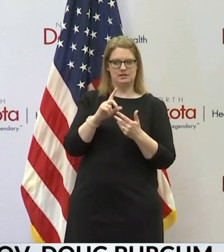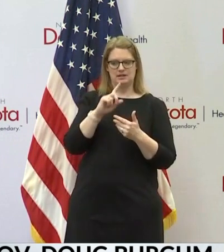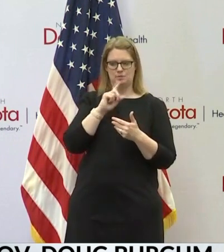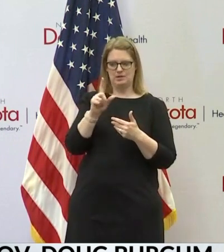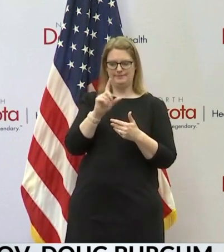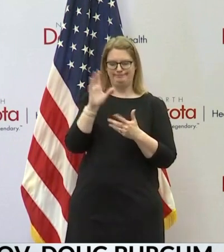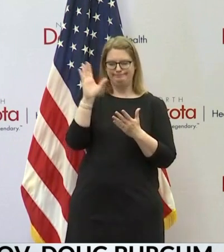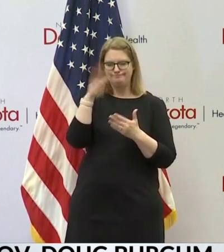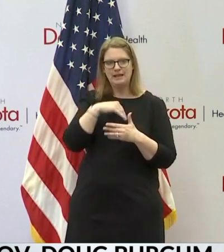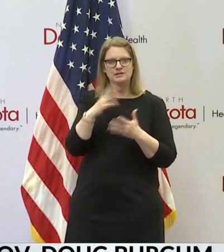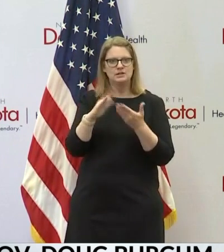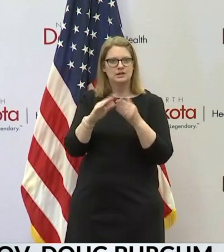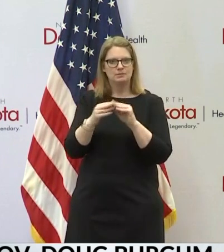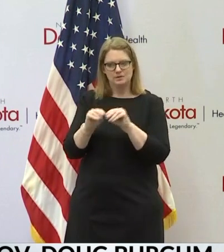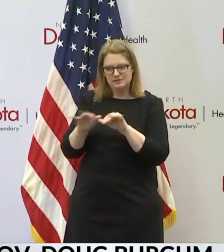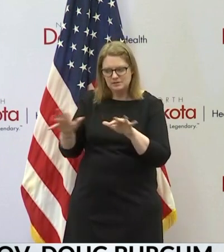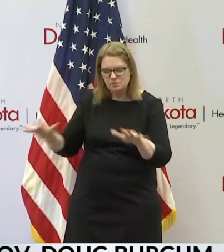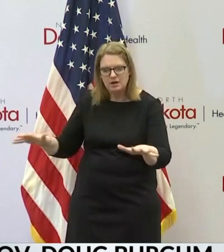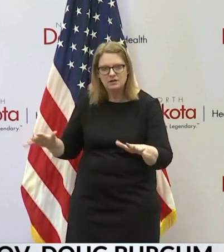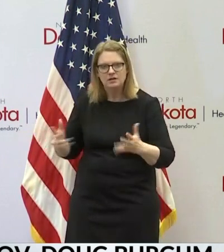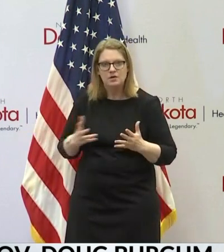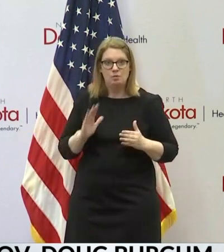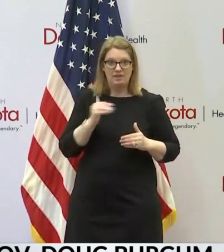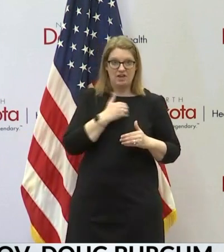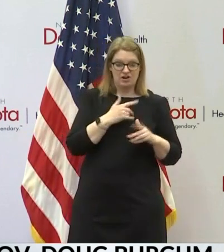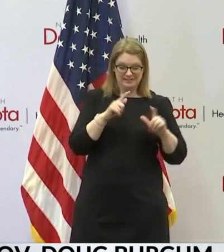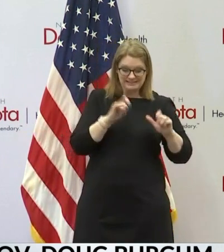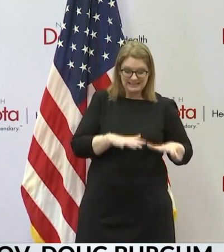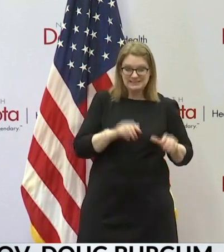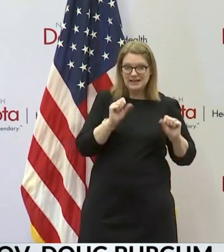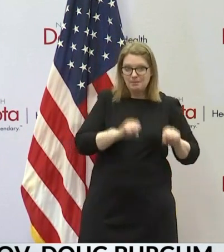spread, because again, with the testing capacity and the